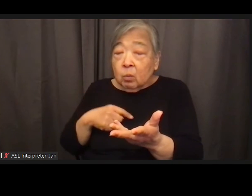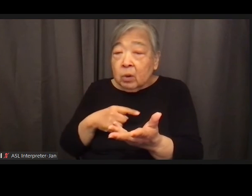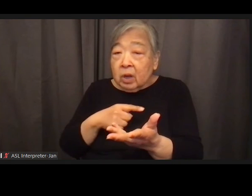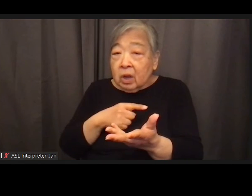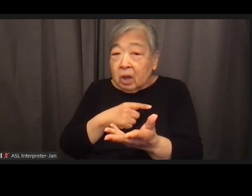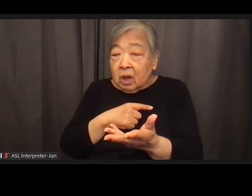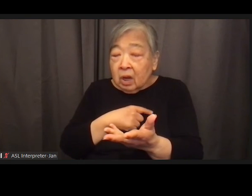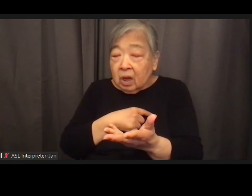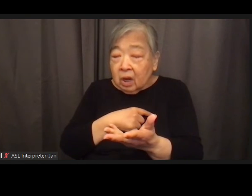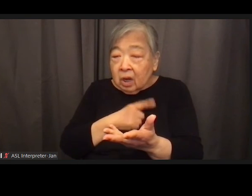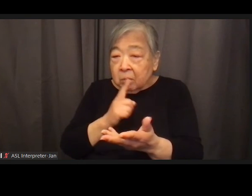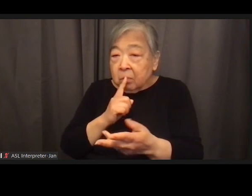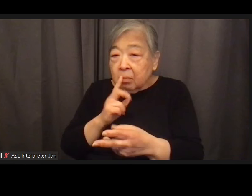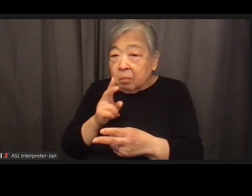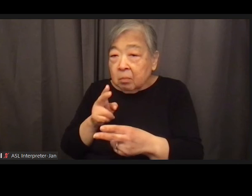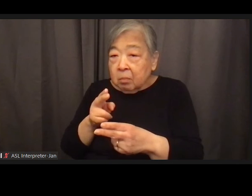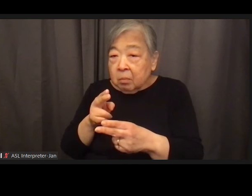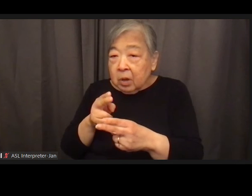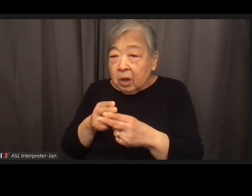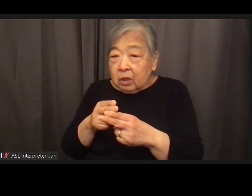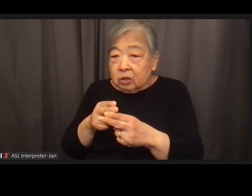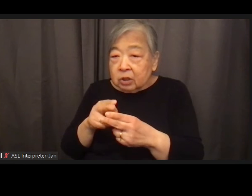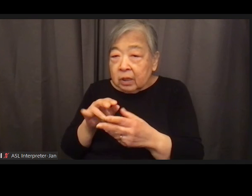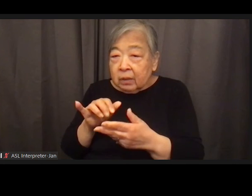we mentioned that we're not